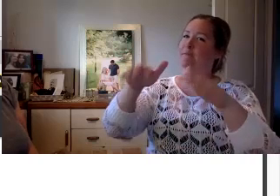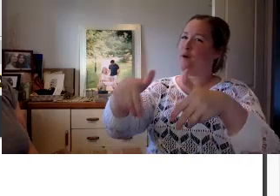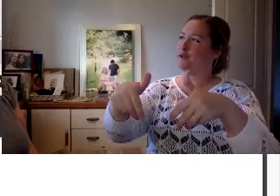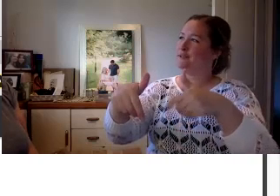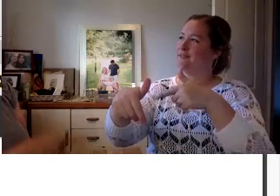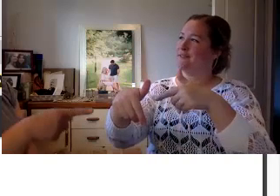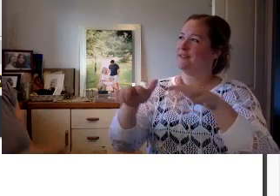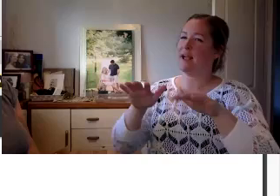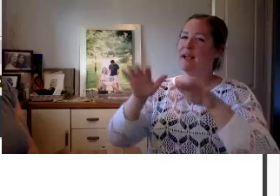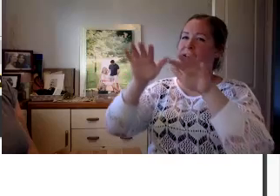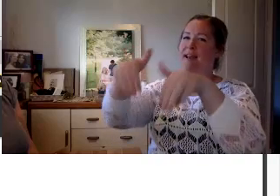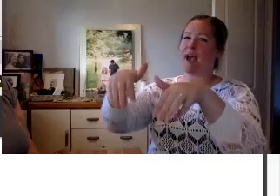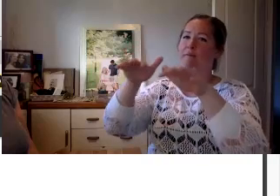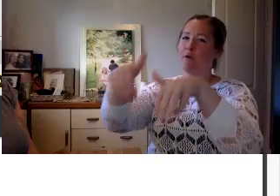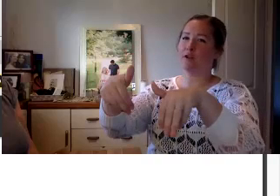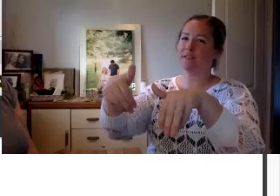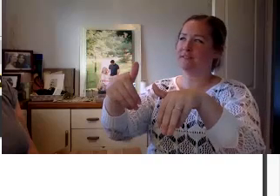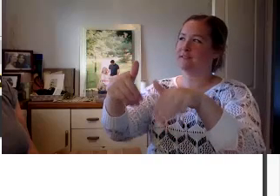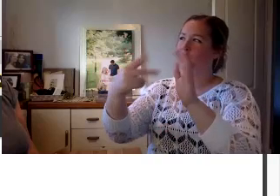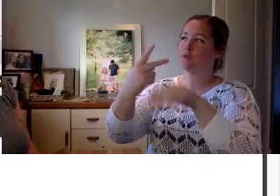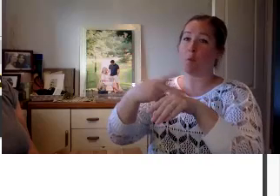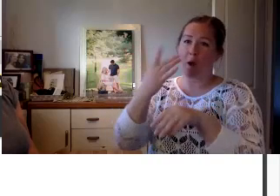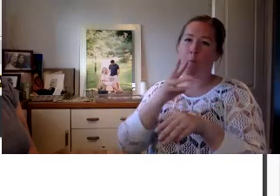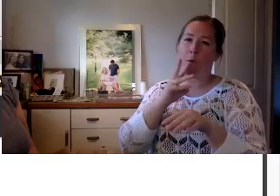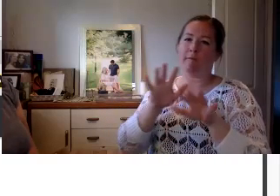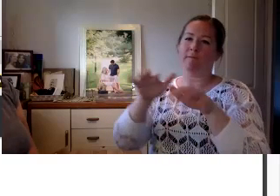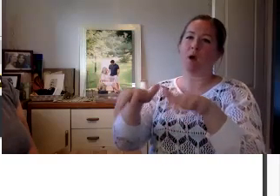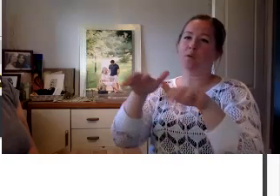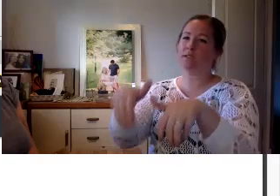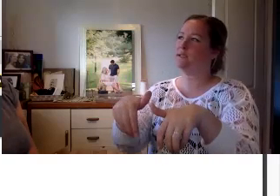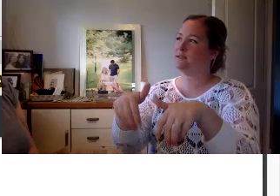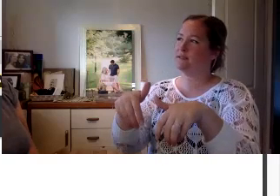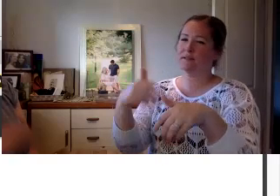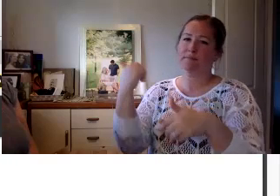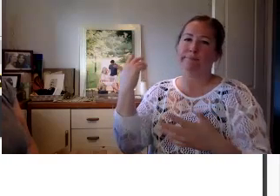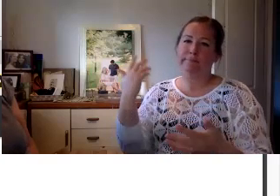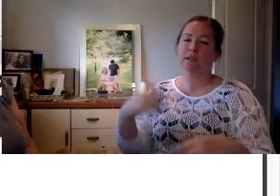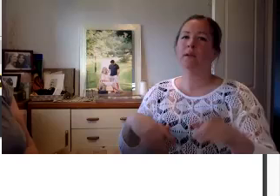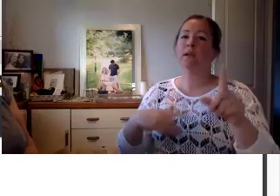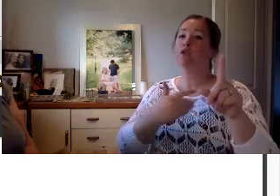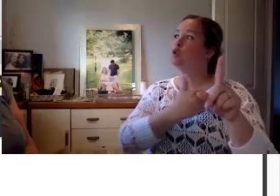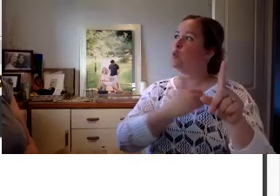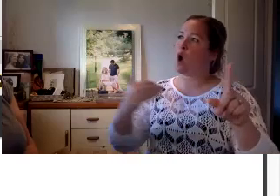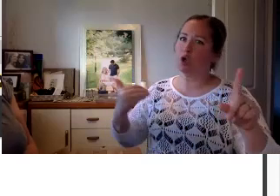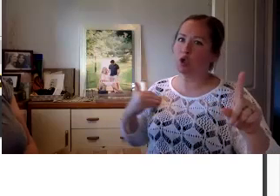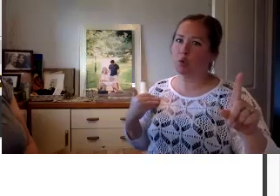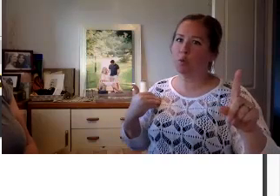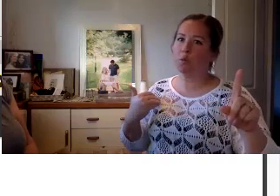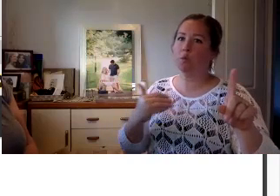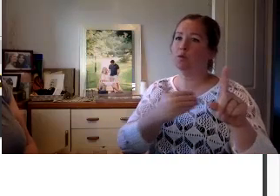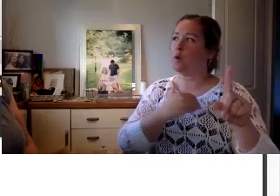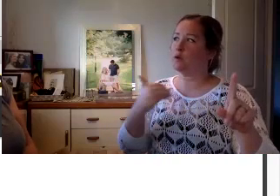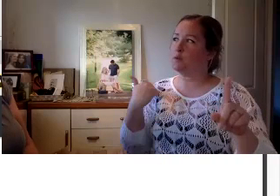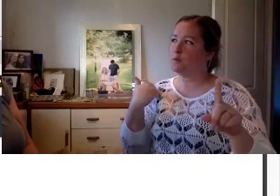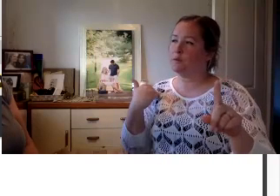Niagara Falls, that is the sign for Niagara Falls. Because the waterfalls, right? So that's the sign.